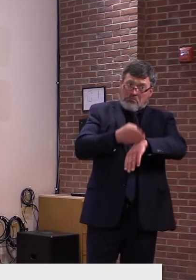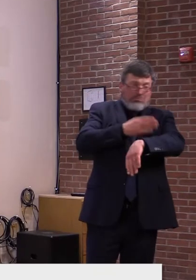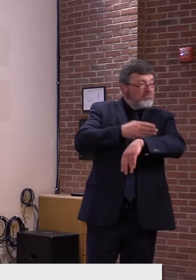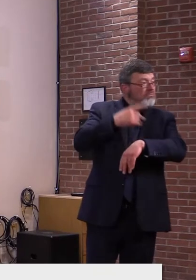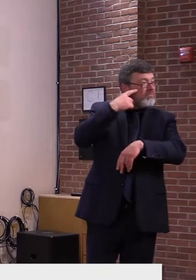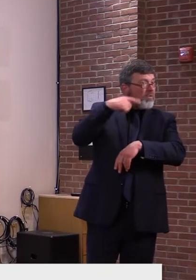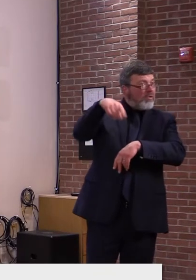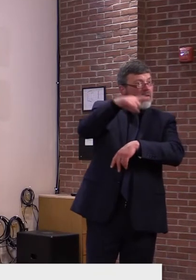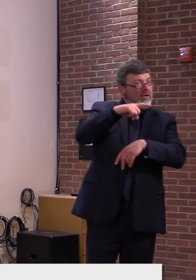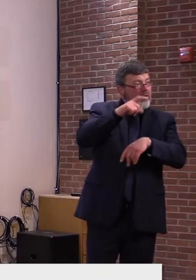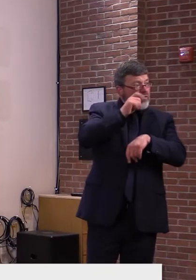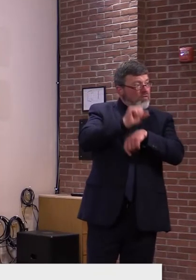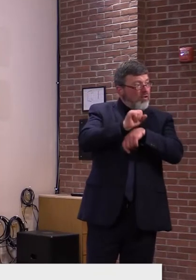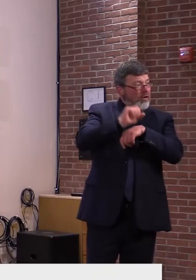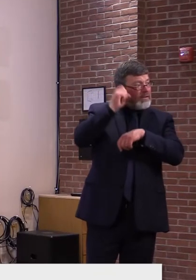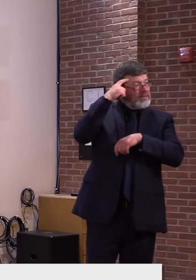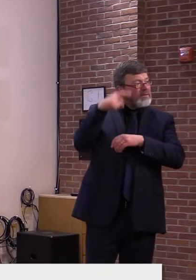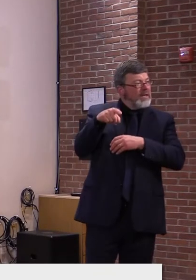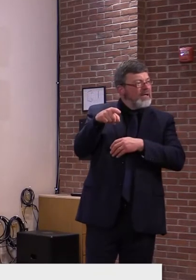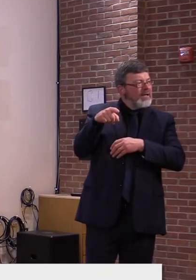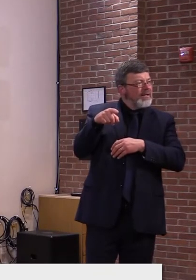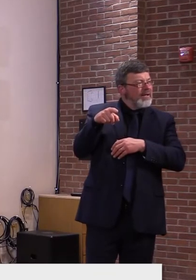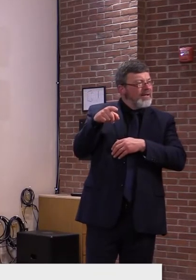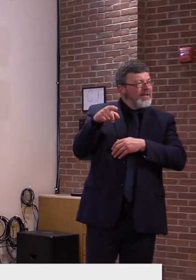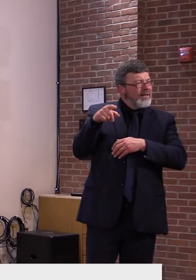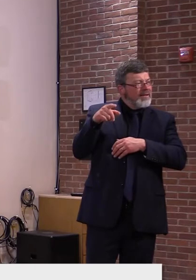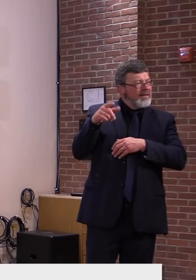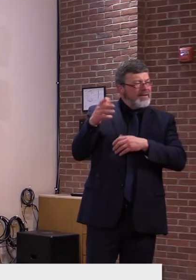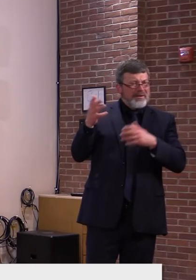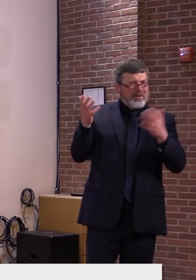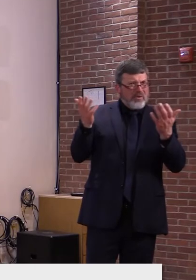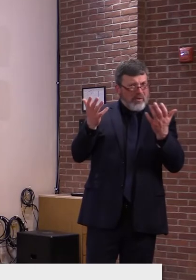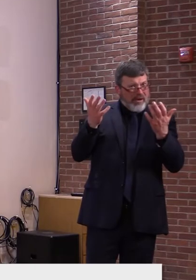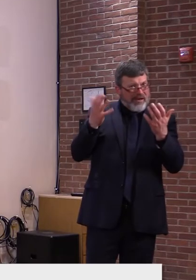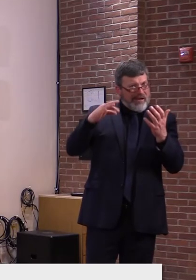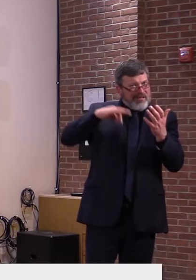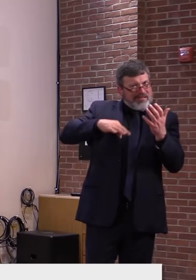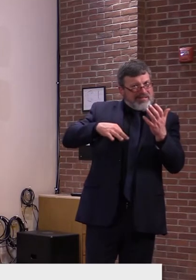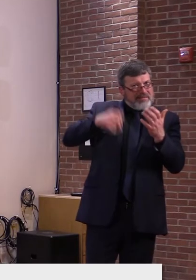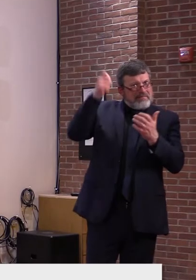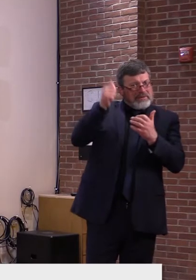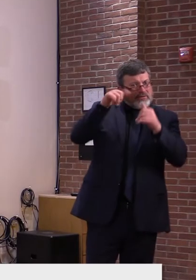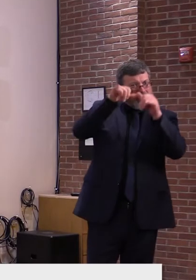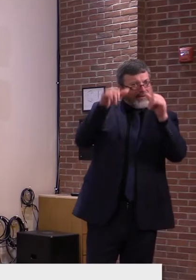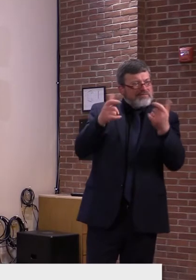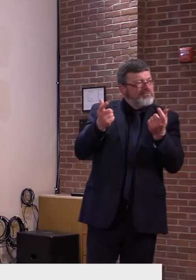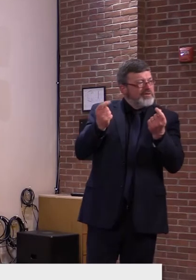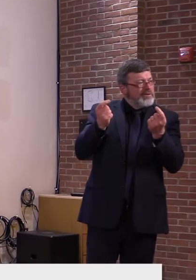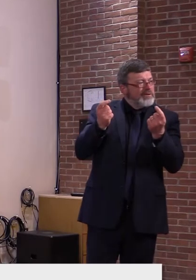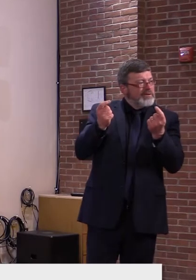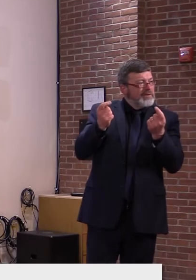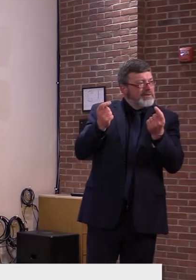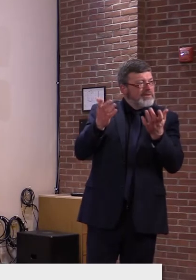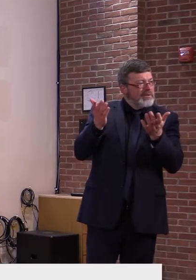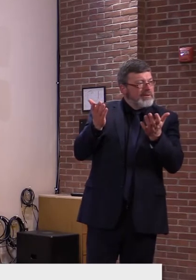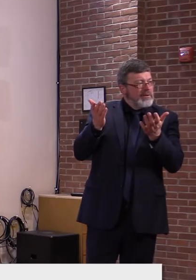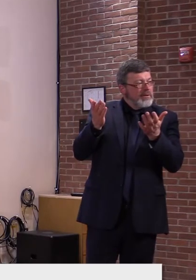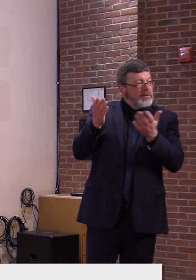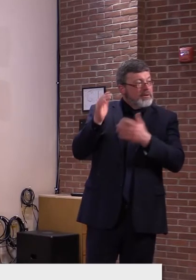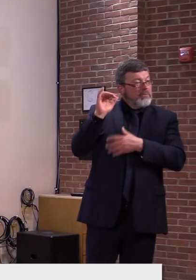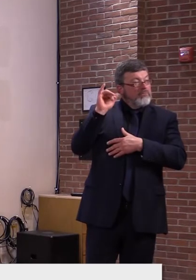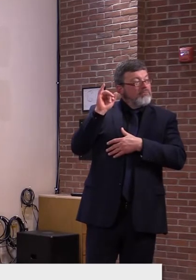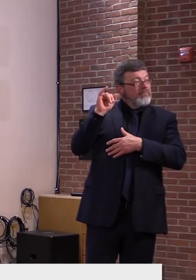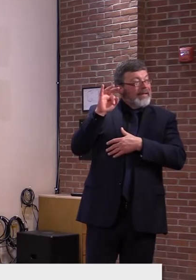thing for the pension system if those employees are drawing down less benefits in the future than they